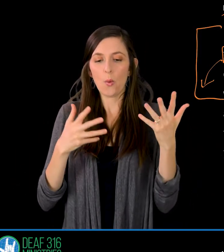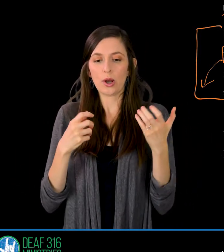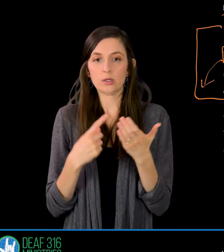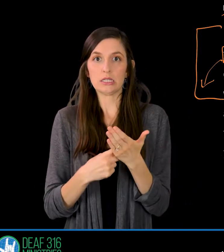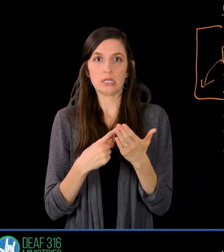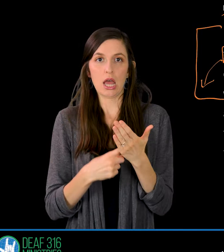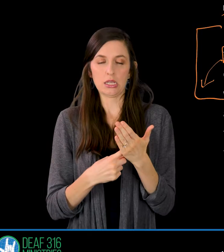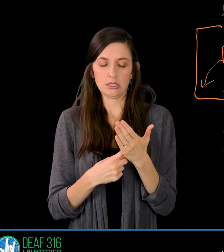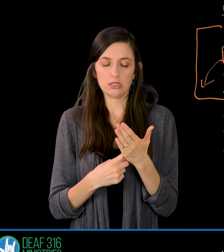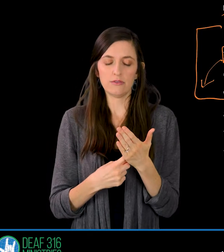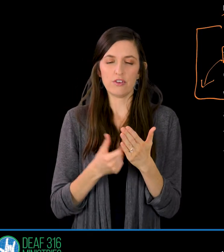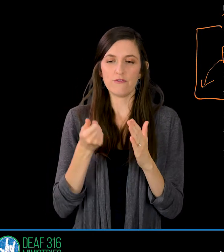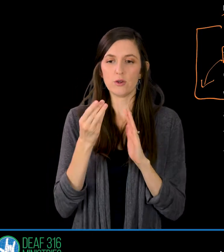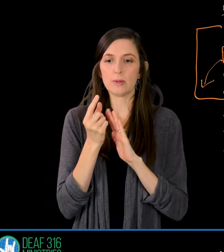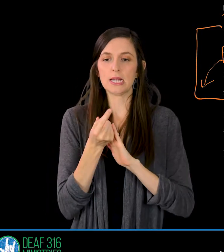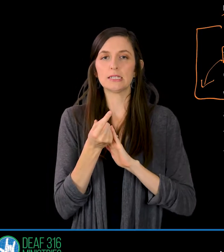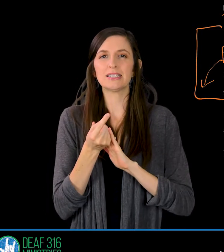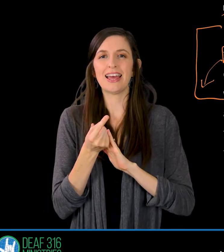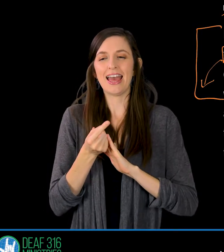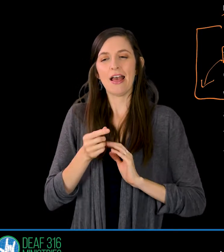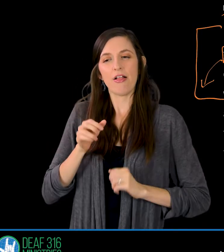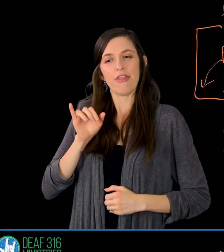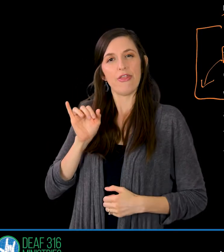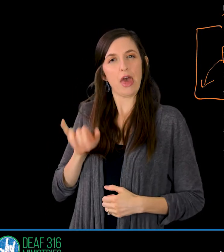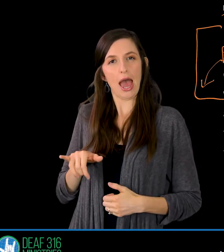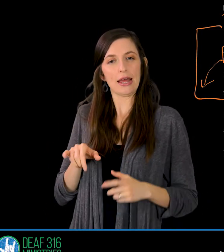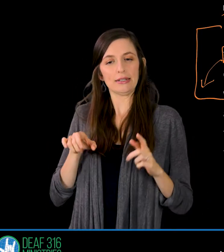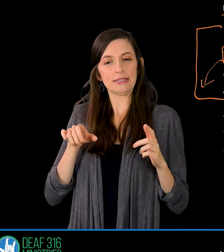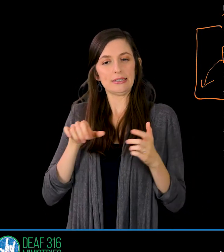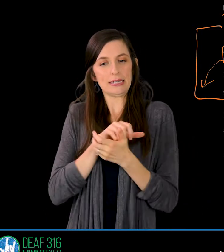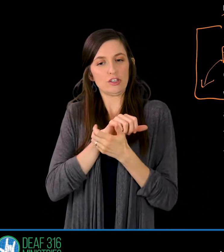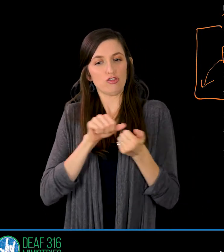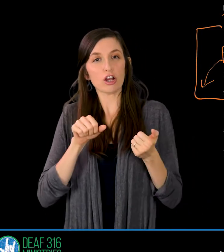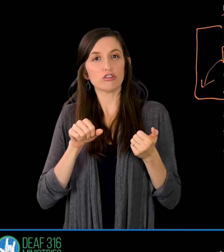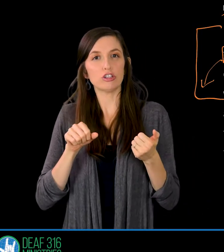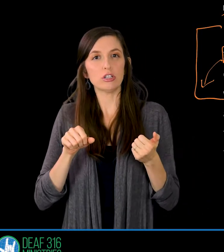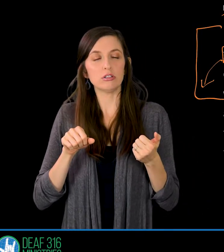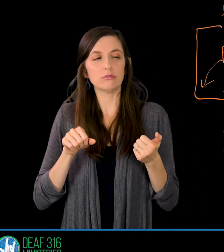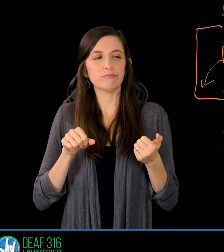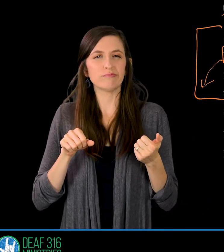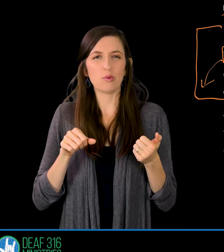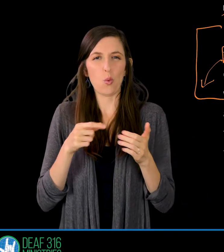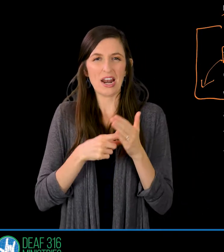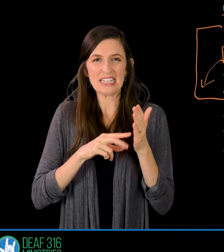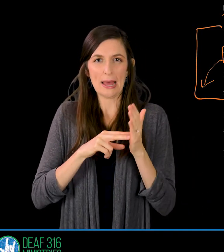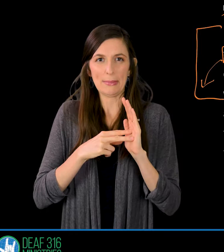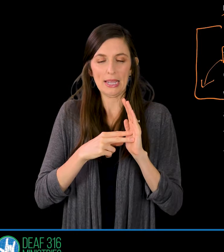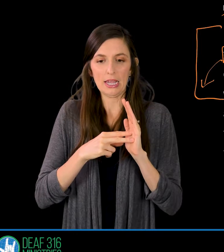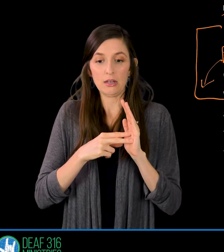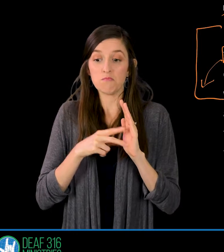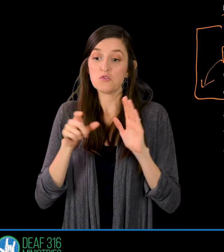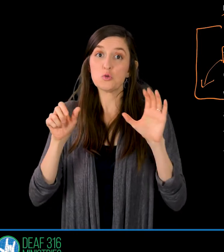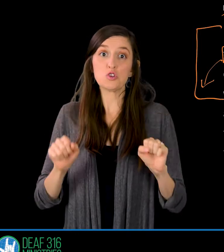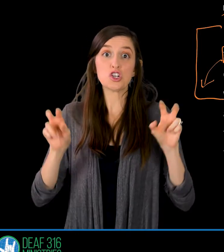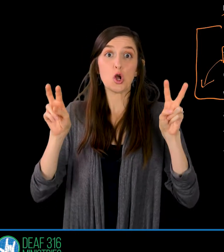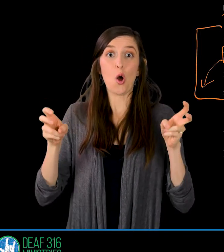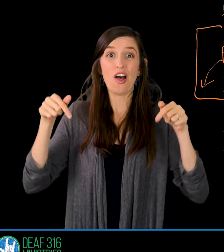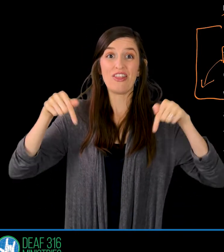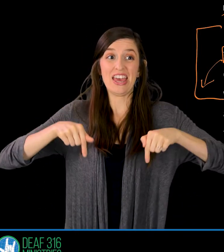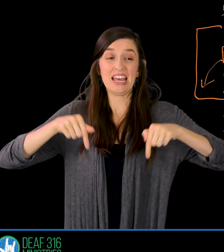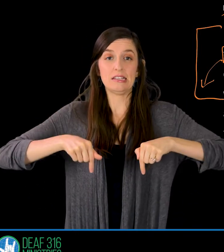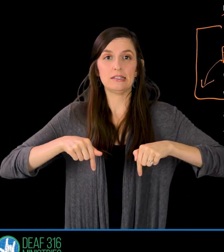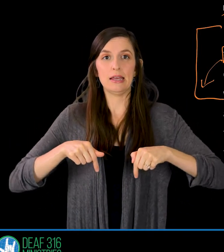that's what I want to linger over for a few minutes now what is this destruction you could call this lesson maybe a little